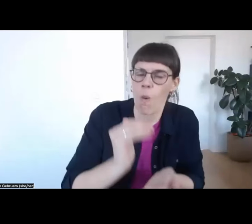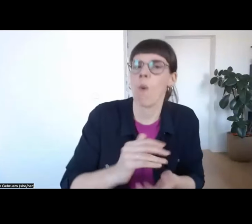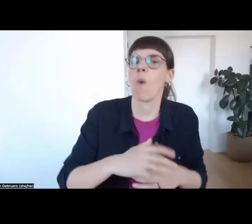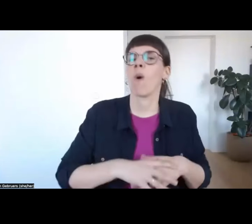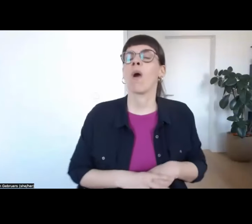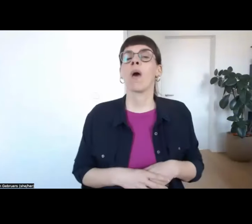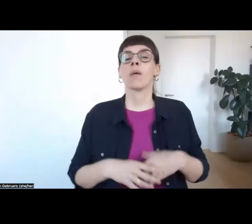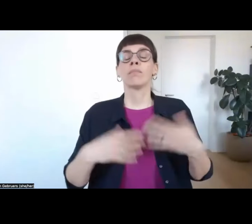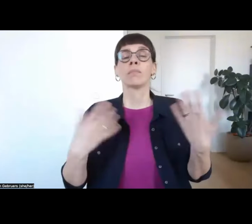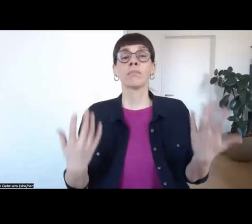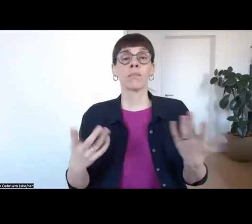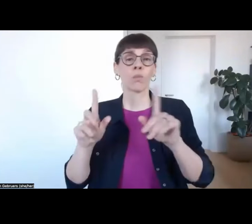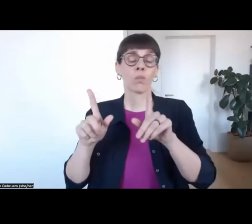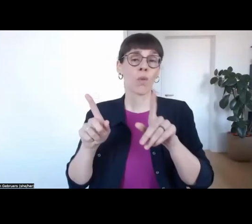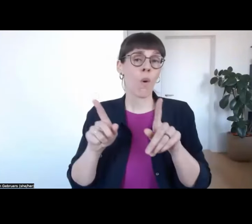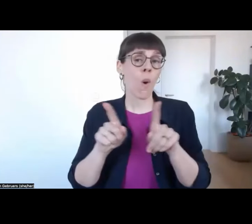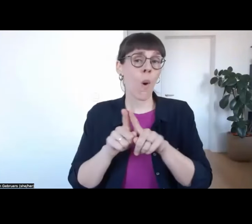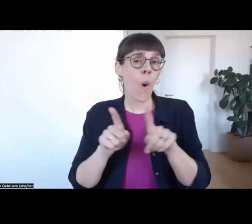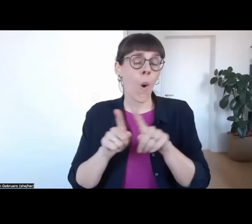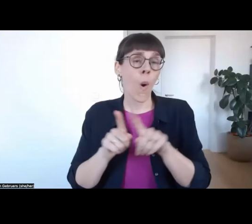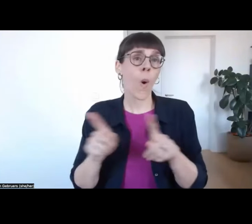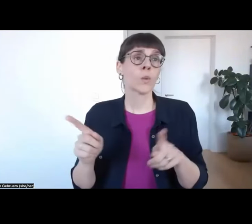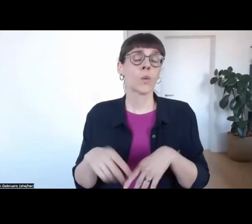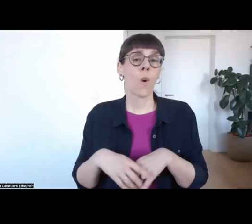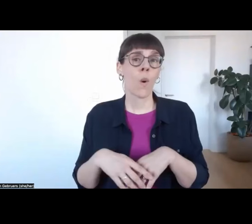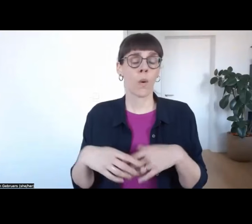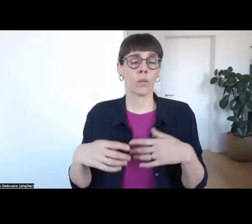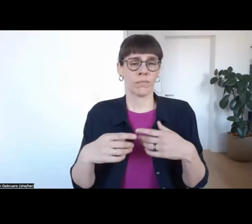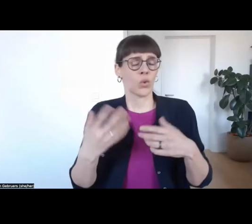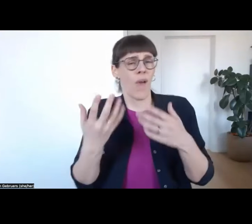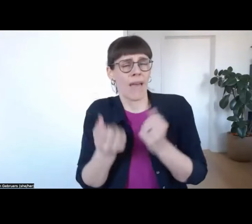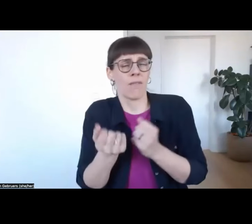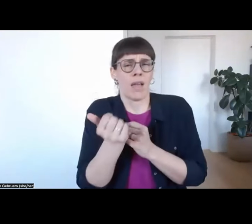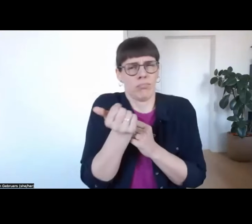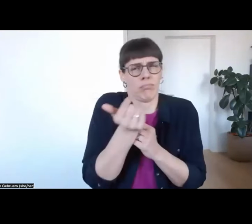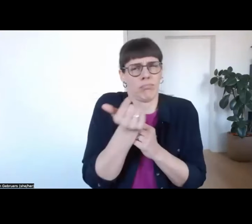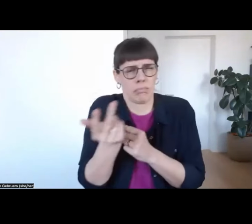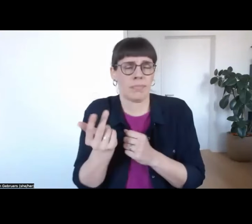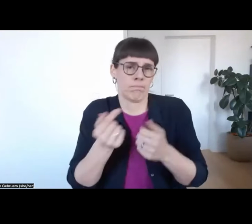about status, for example, or remuneration.